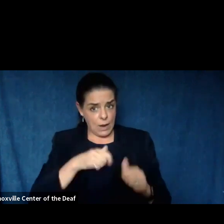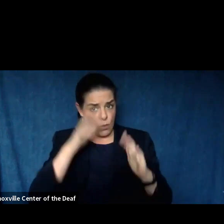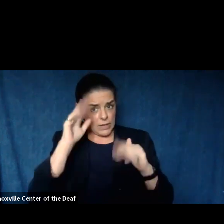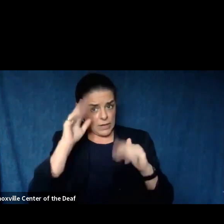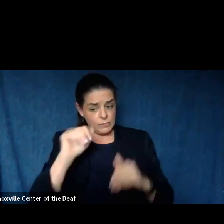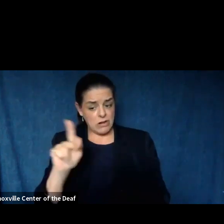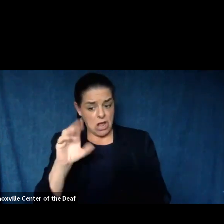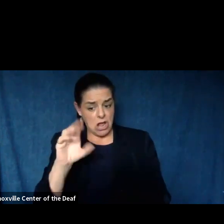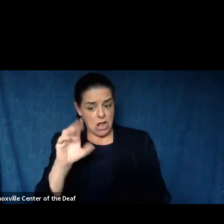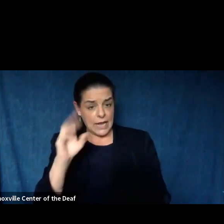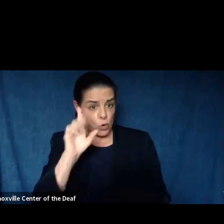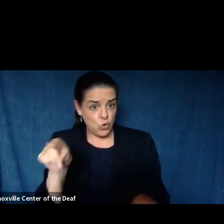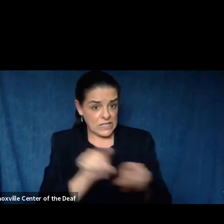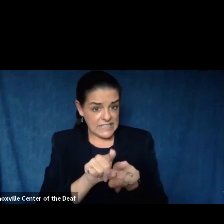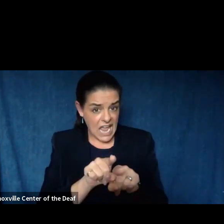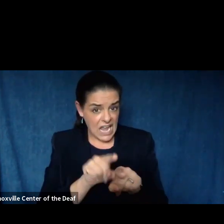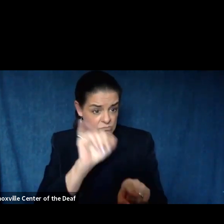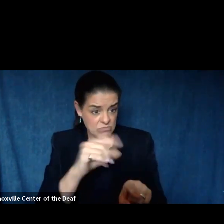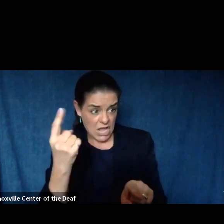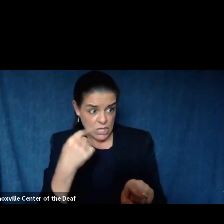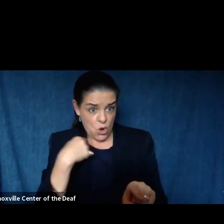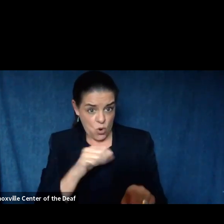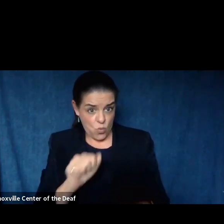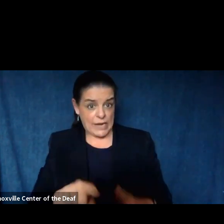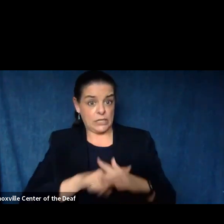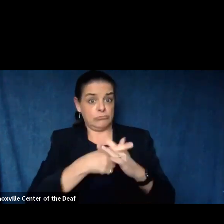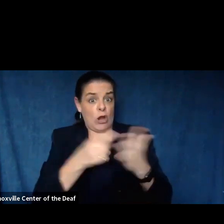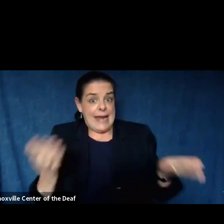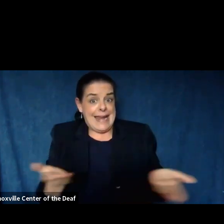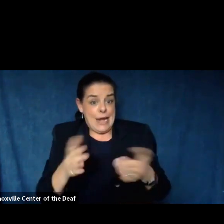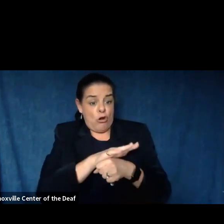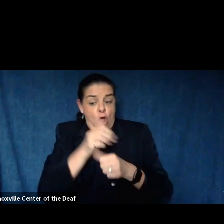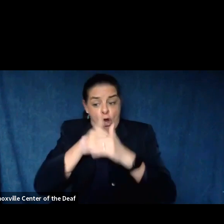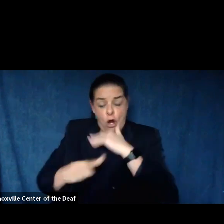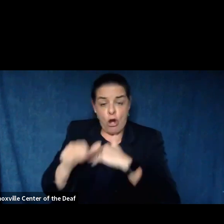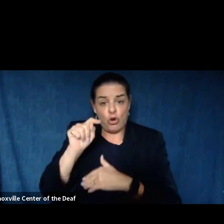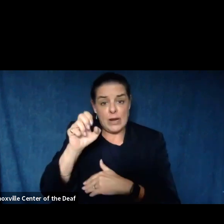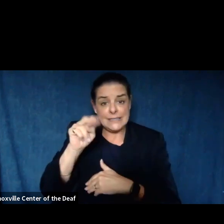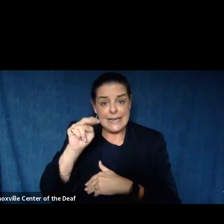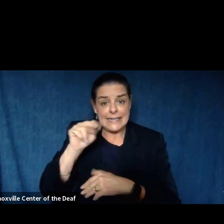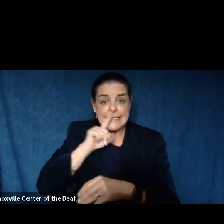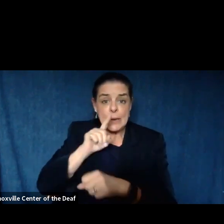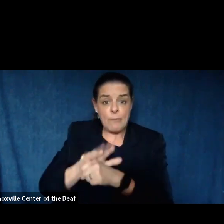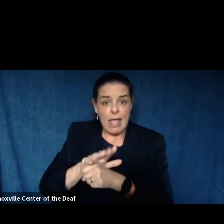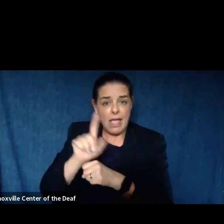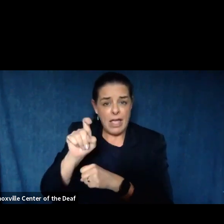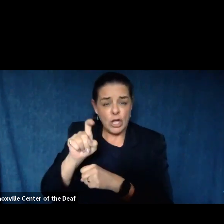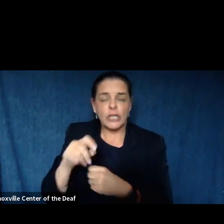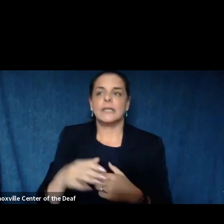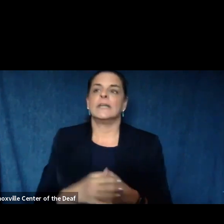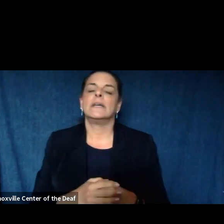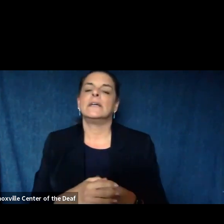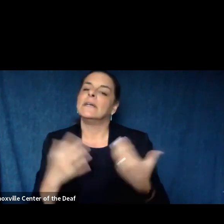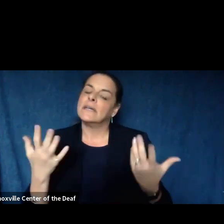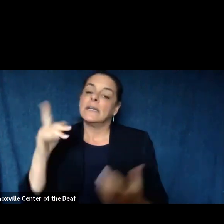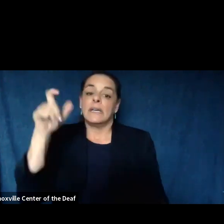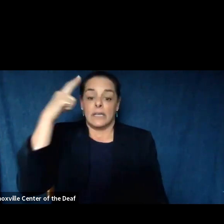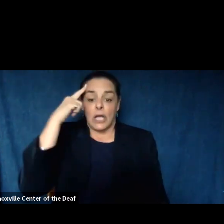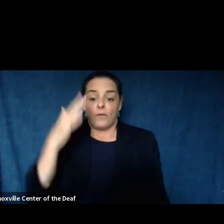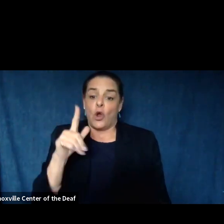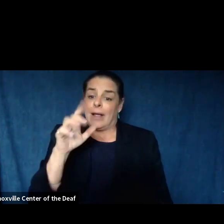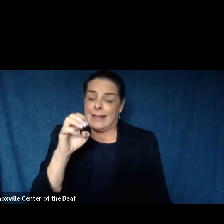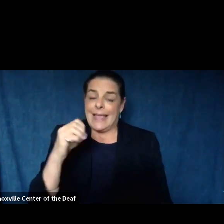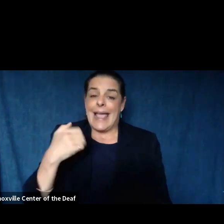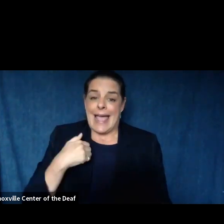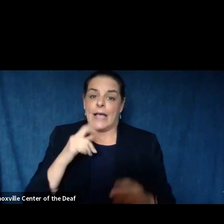similar move. Is that something we can enact on a local level while under the Tennessee pledge? So Governor Lee has an